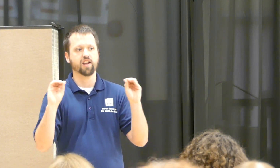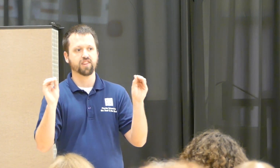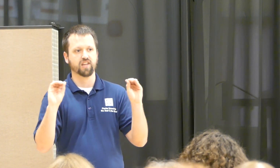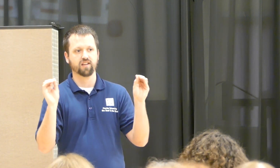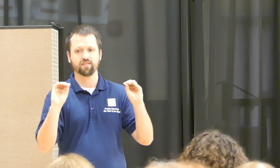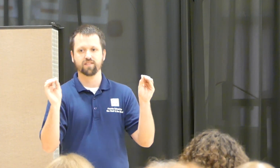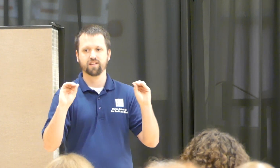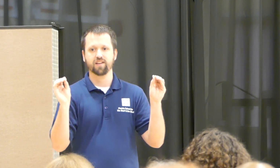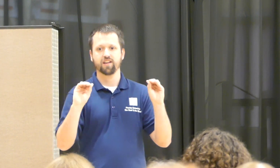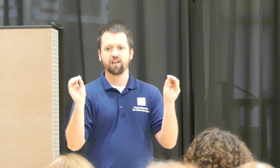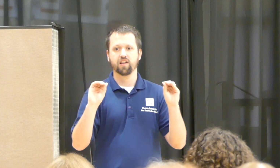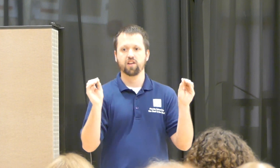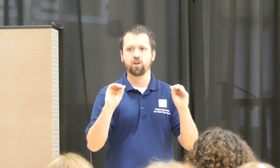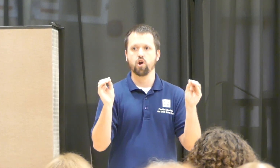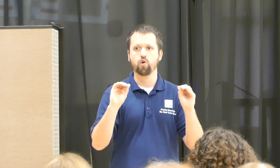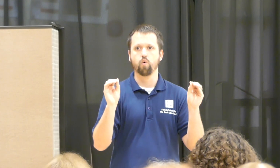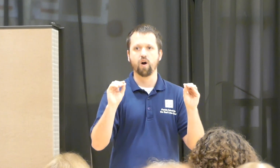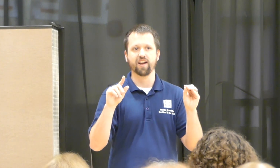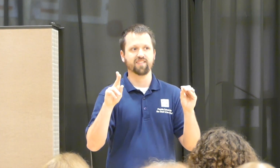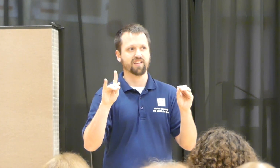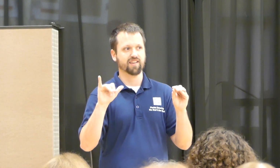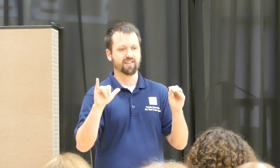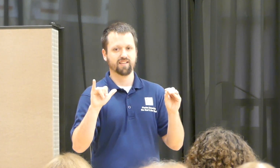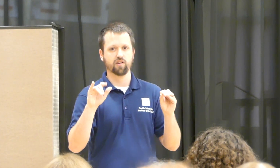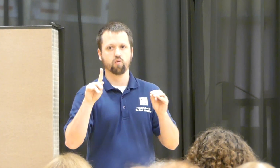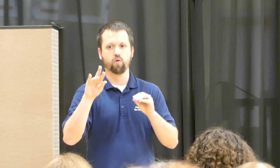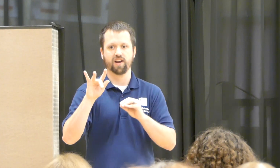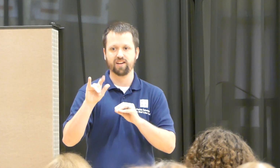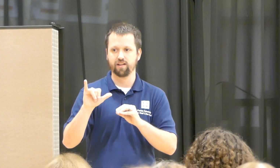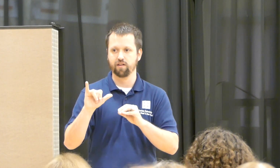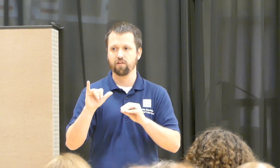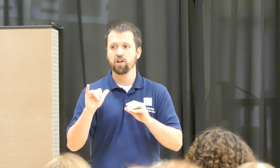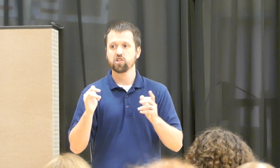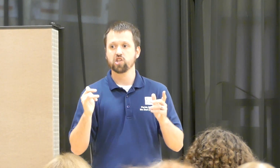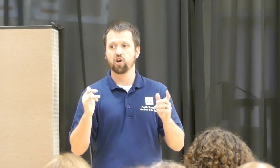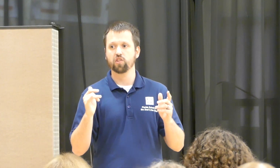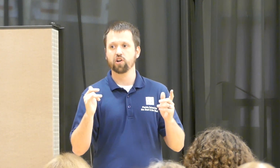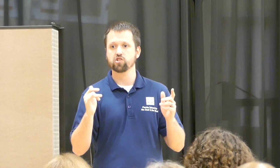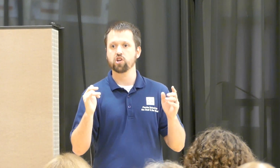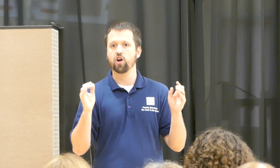nothing, no quantity. It's a quantity. So there's no,